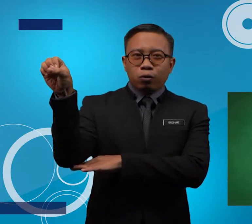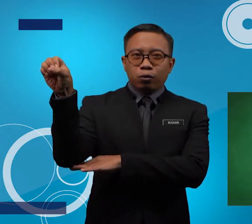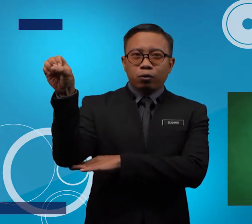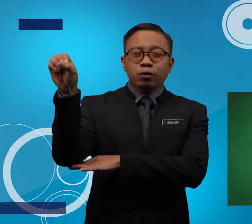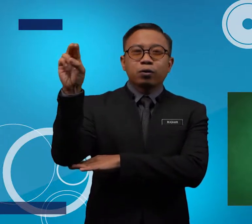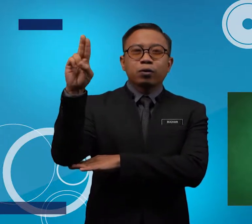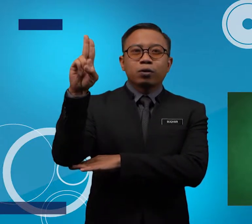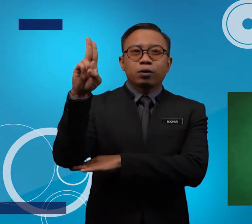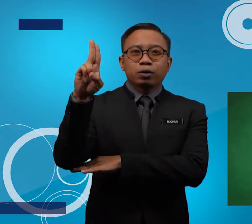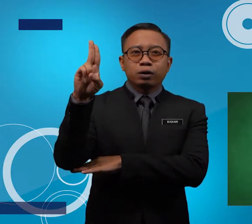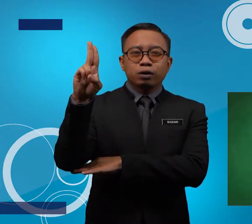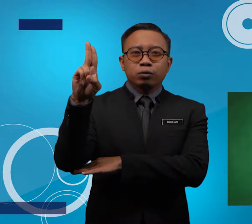U